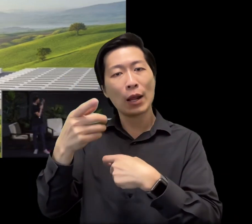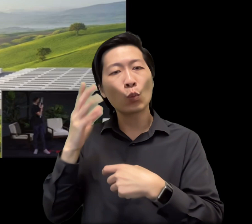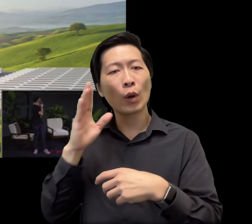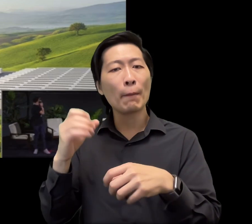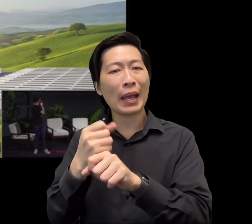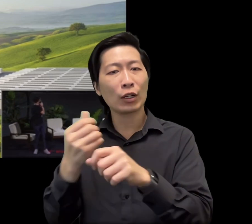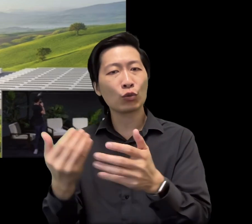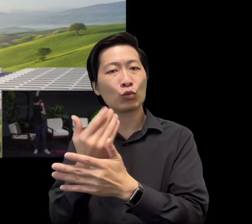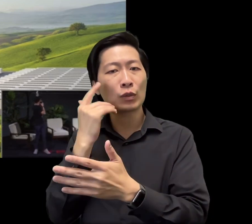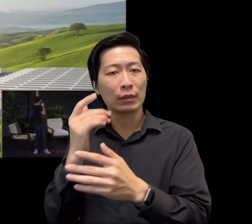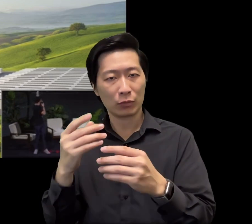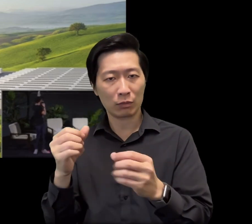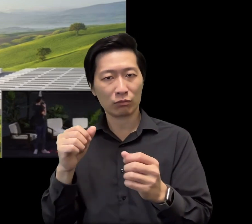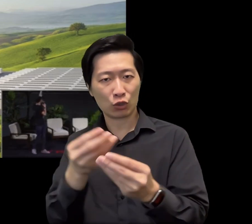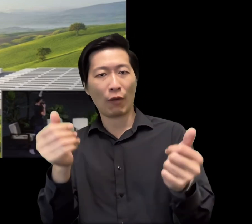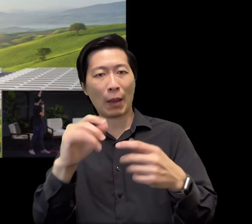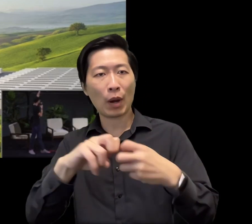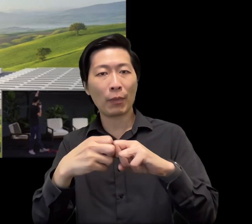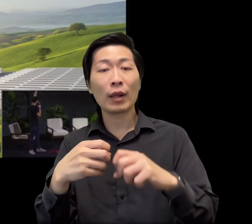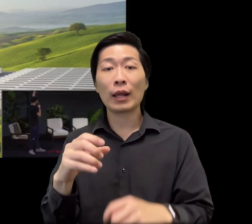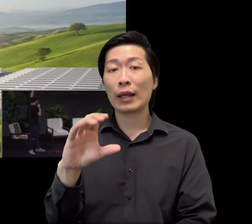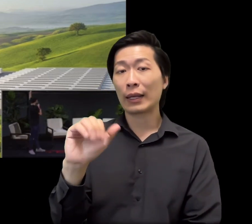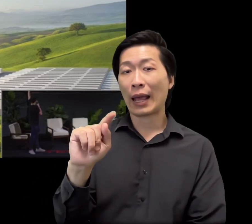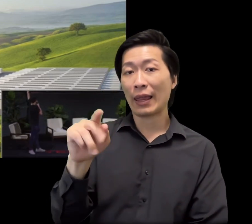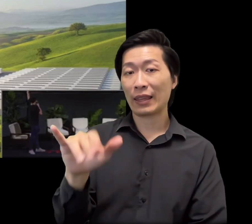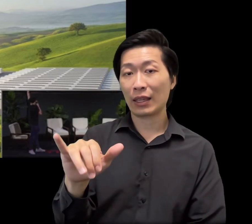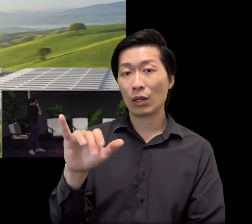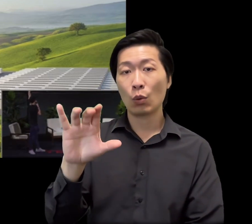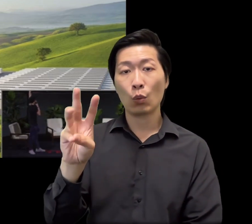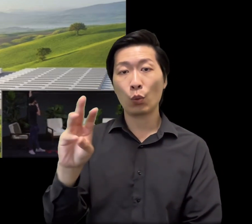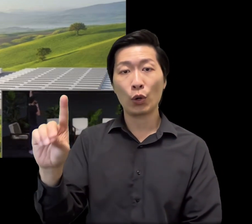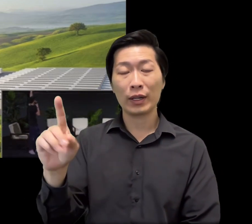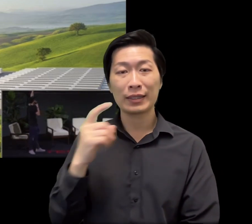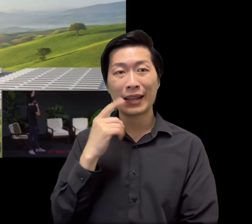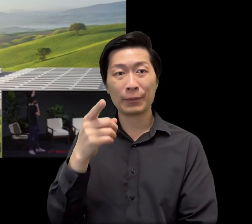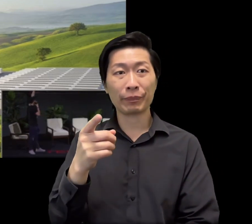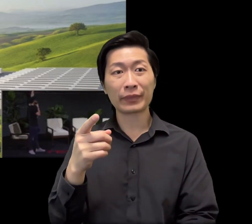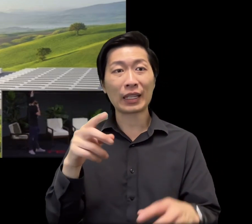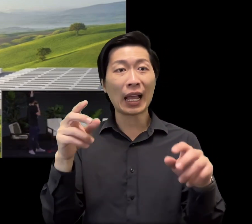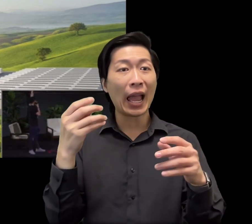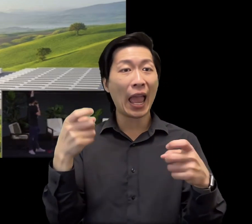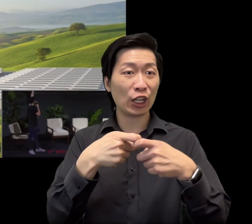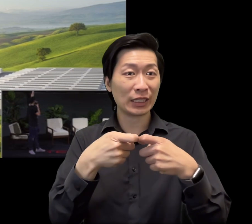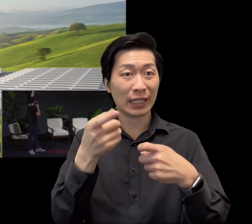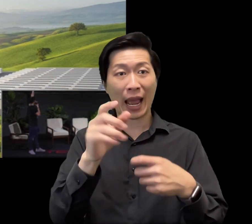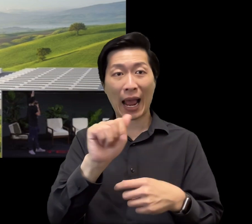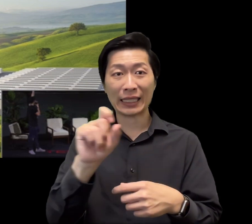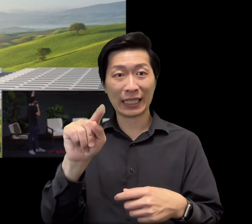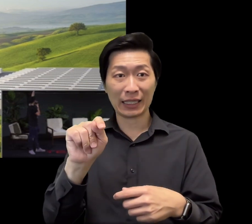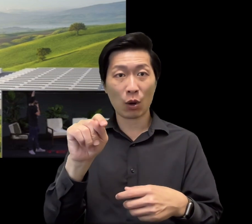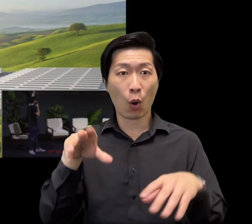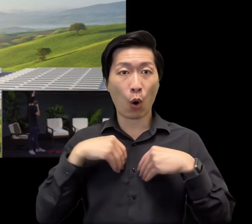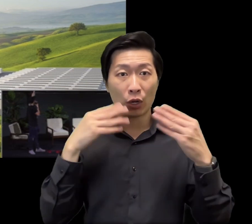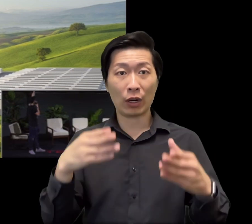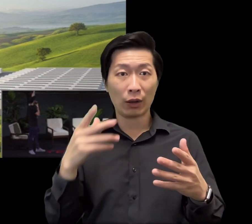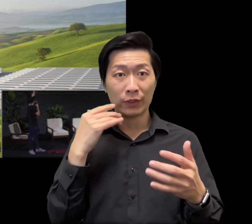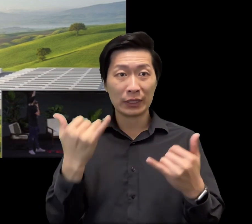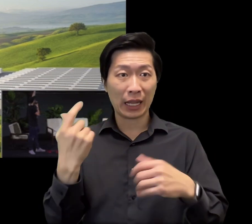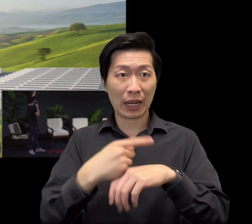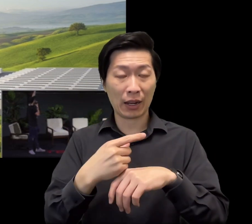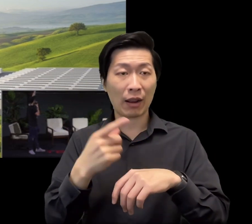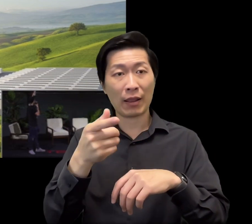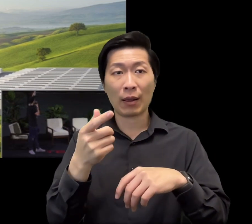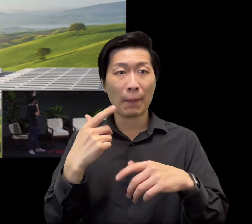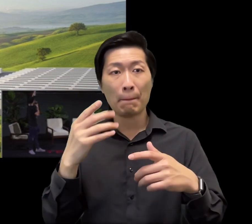so Kathy Wood has this quote that I put up. I should have given her cred. Energy asset owners of today are the Bitcoin mine. That's probably